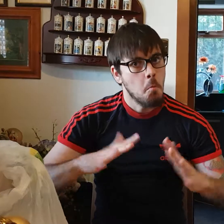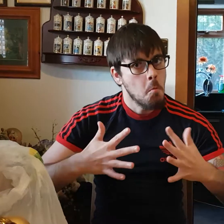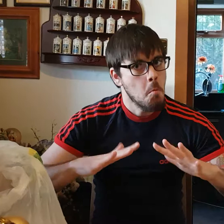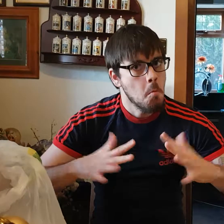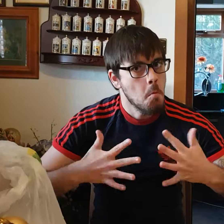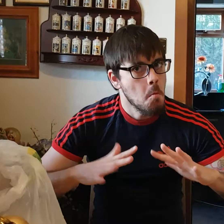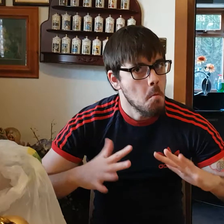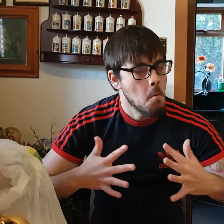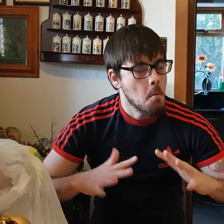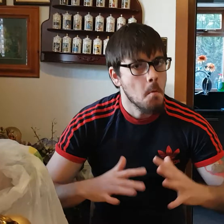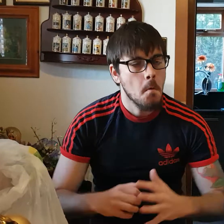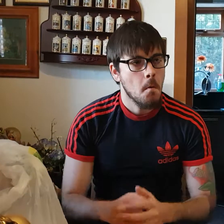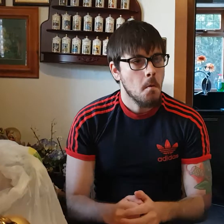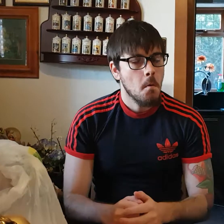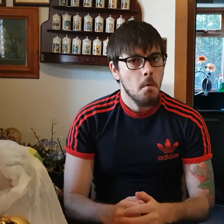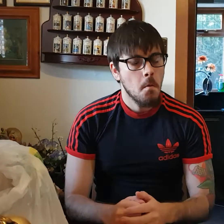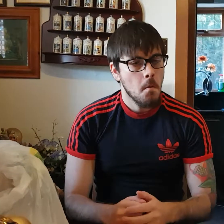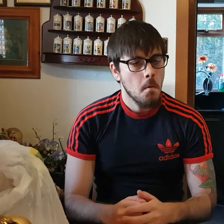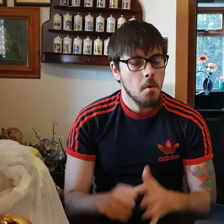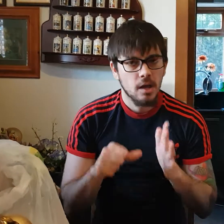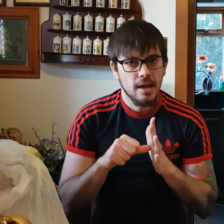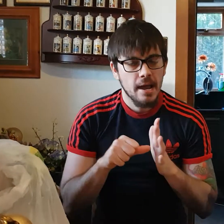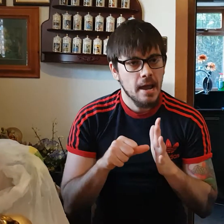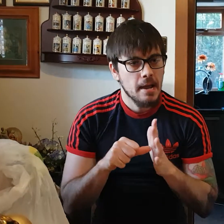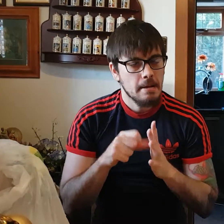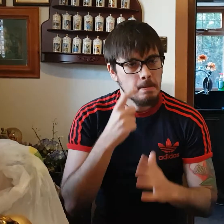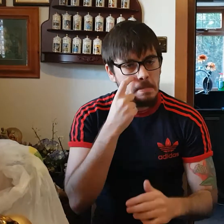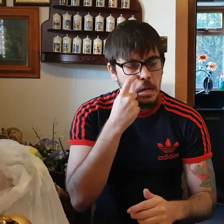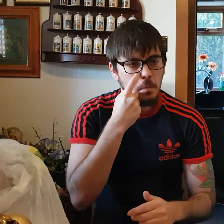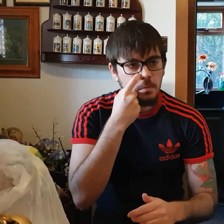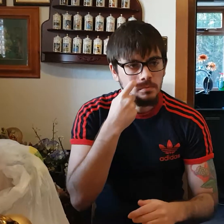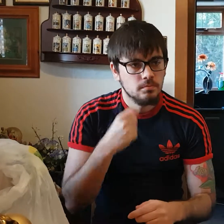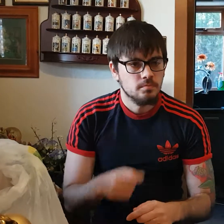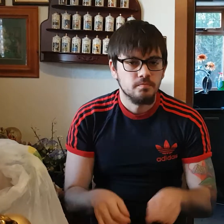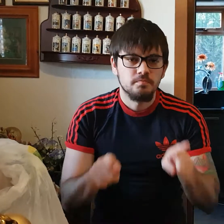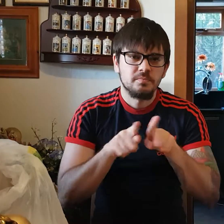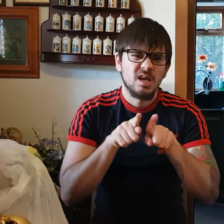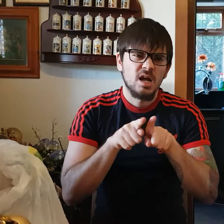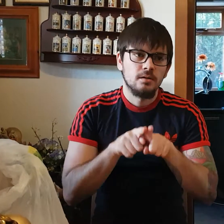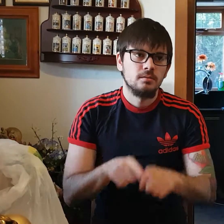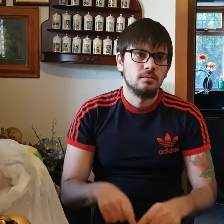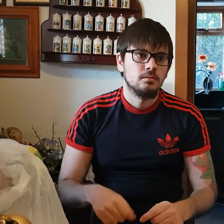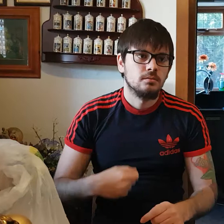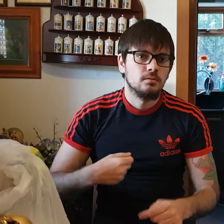So when I go on holiday, the communication is a bit difficult.